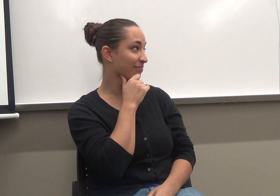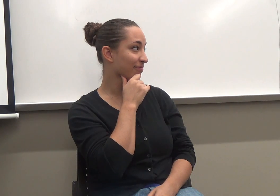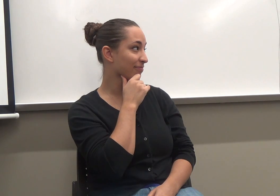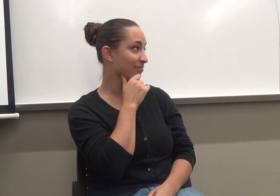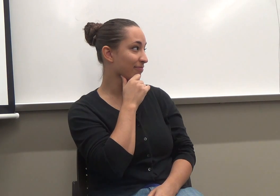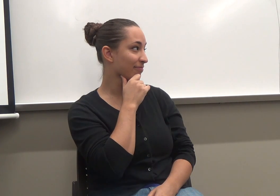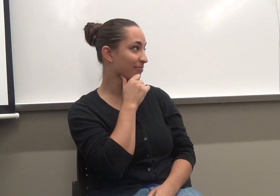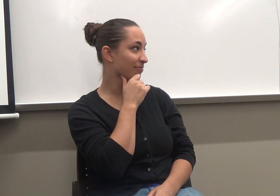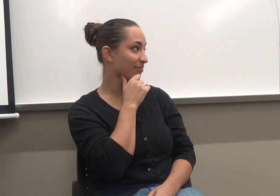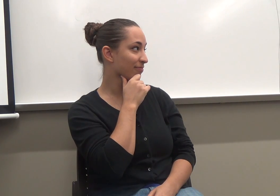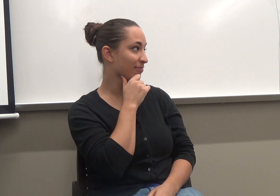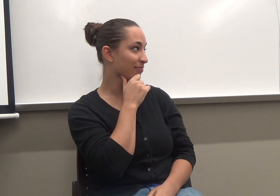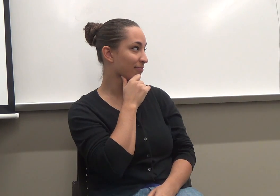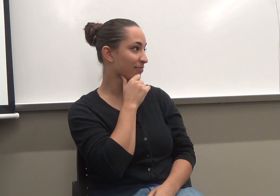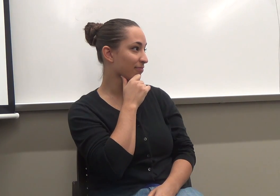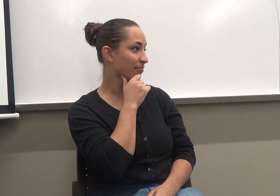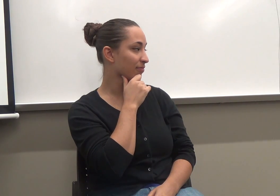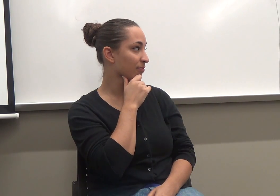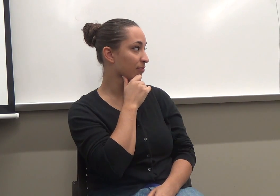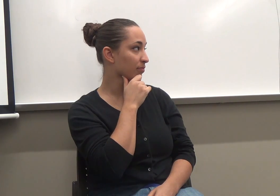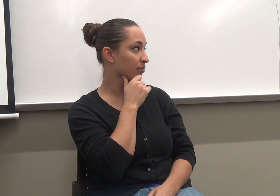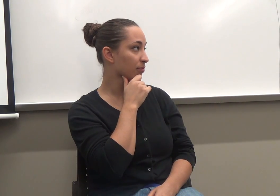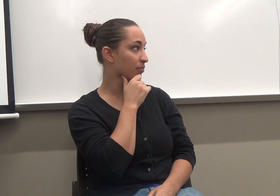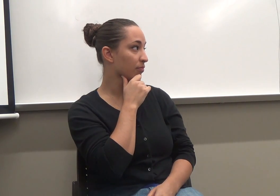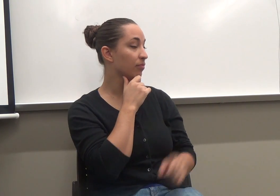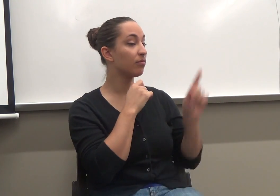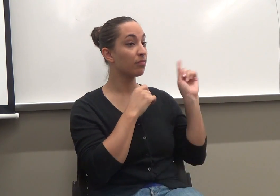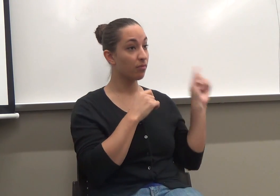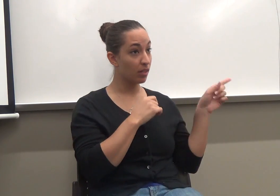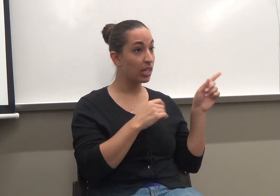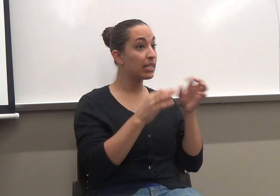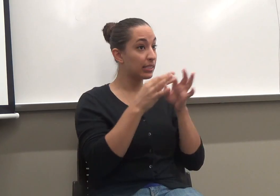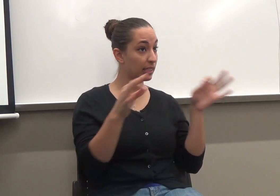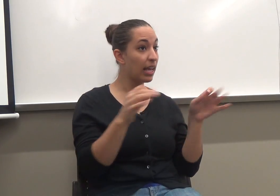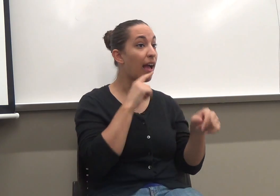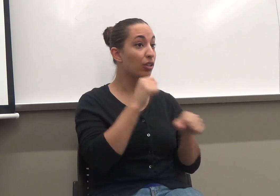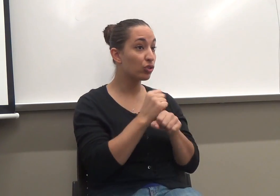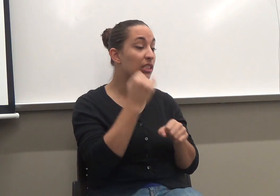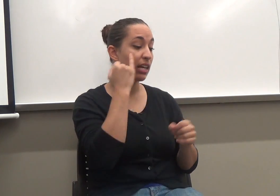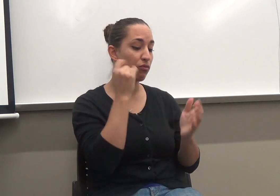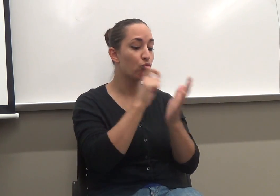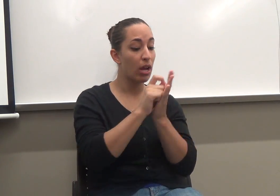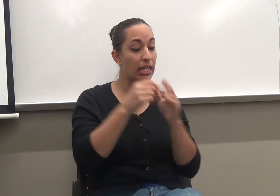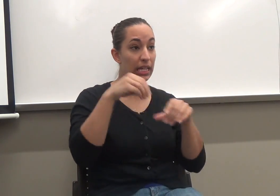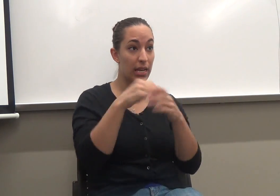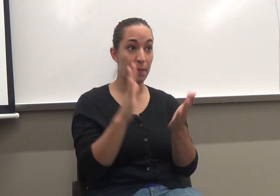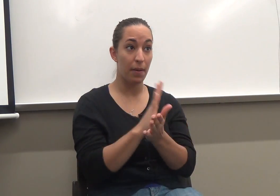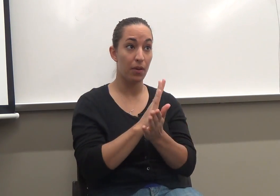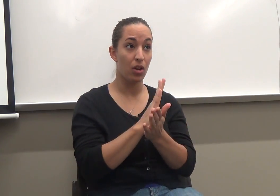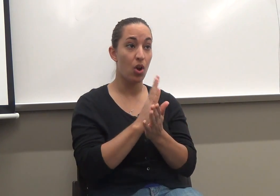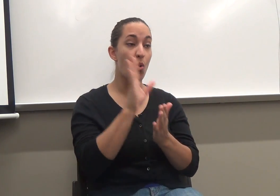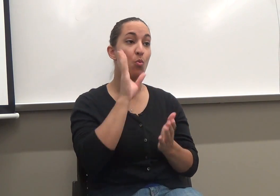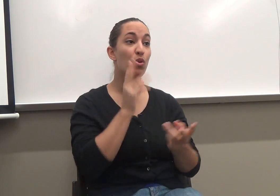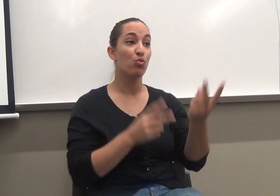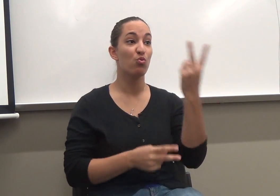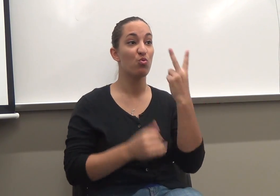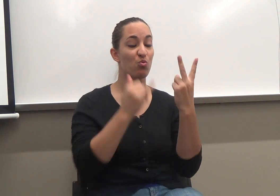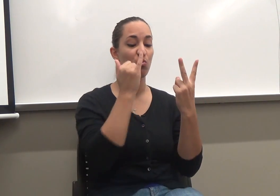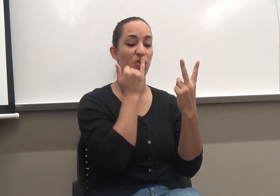Anybody know what the but this sentence actually, if you write this sentence in a paper, you're going to get 2 errors, 2